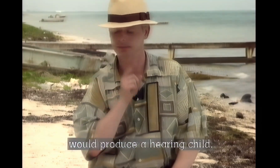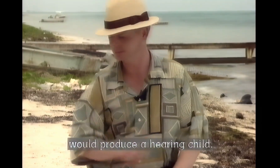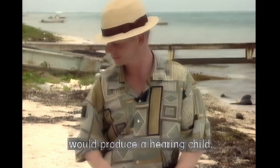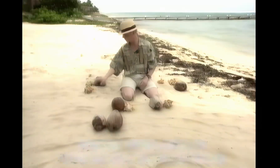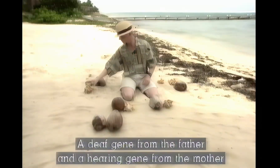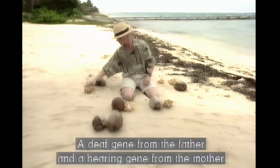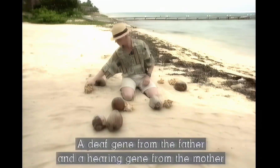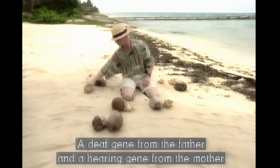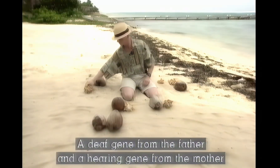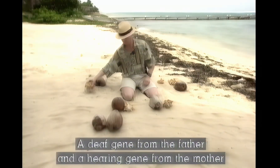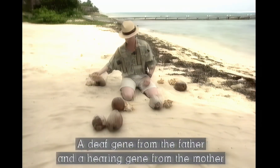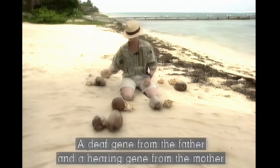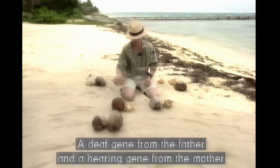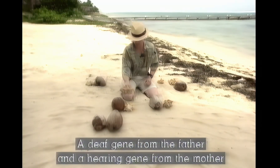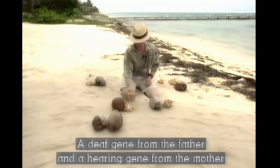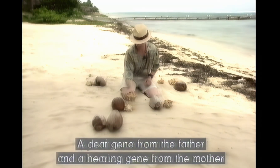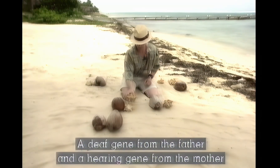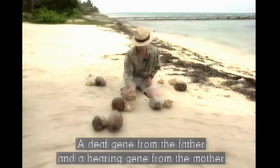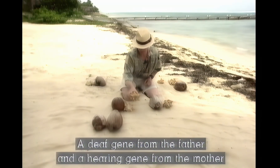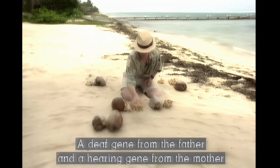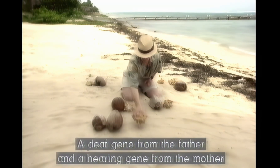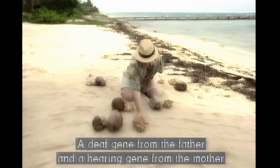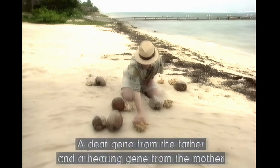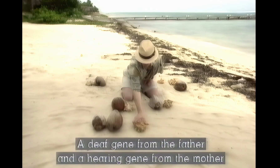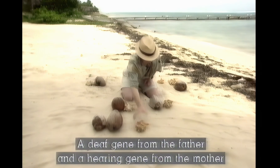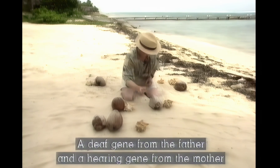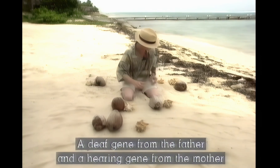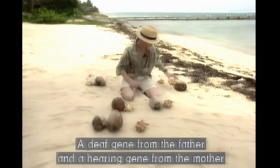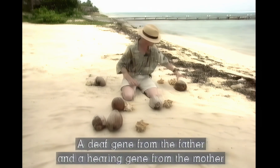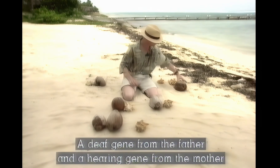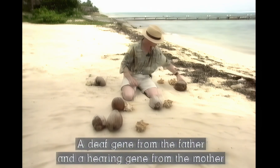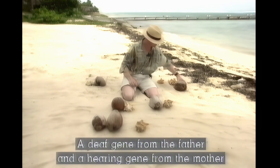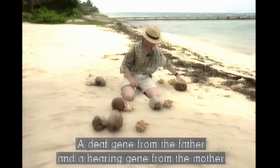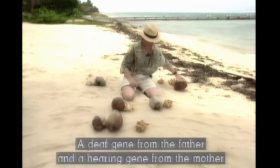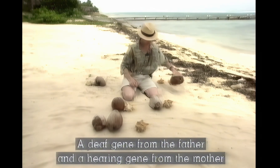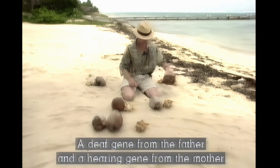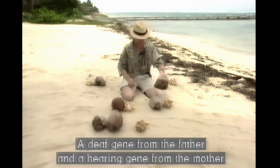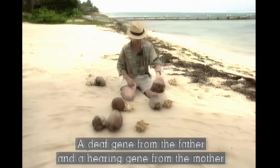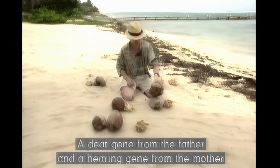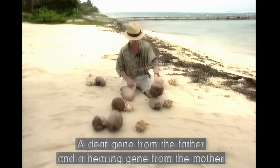child. Now a deaf gene from the father and a hearing gene from the